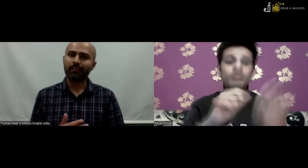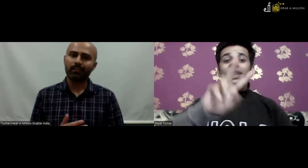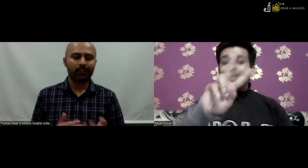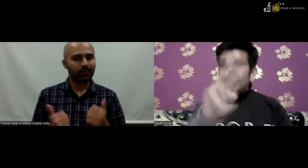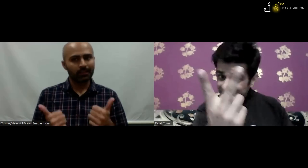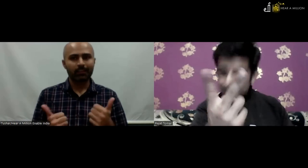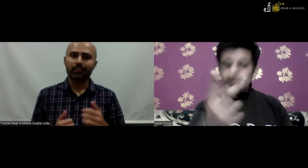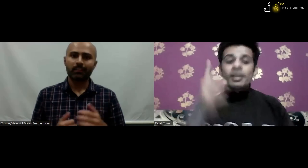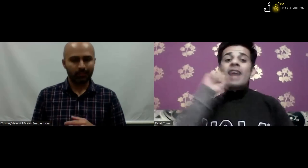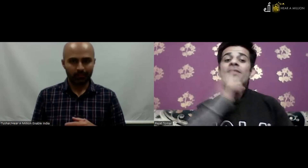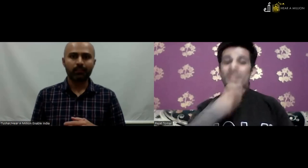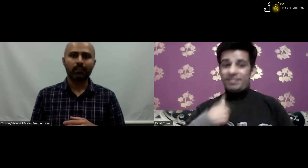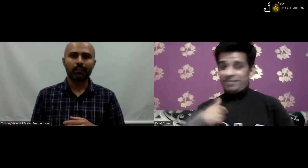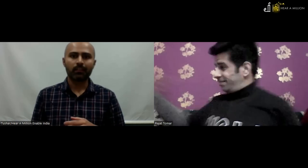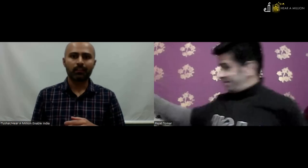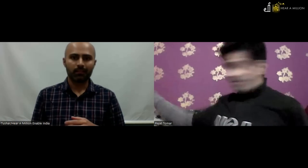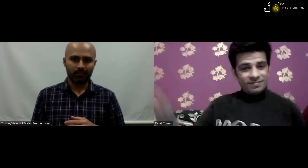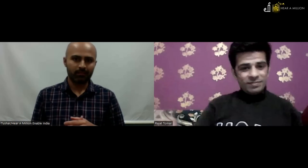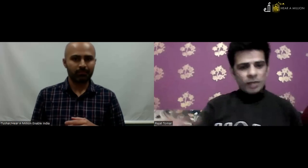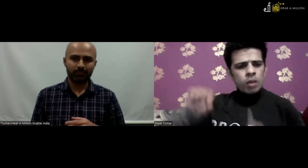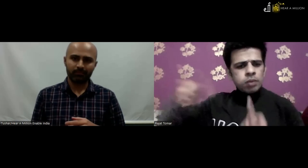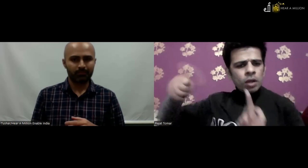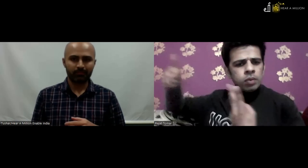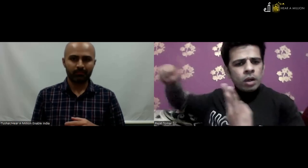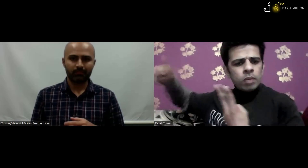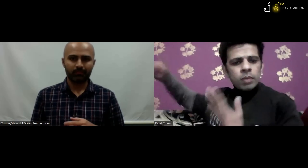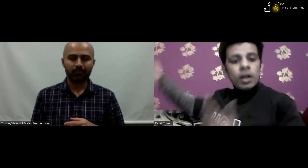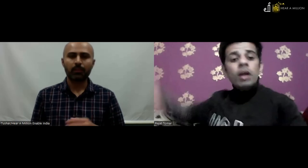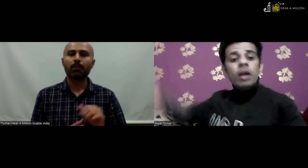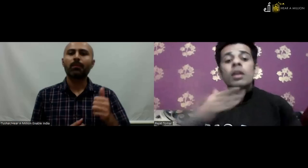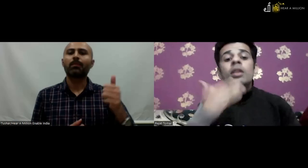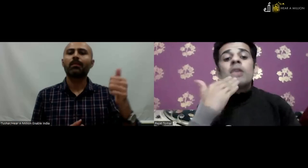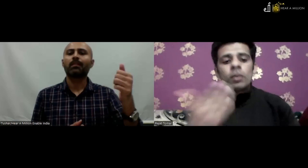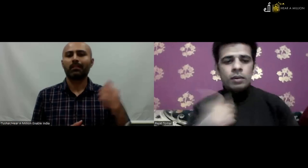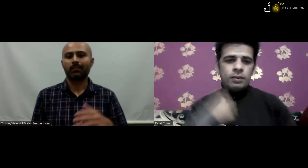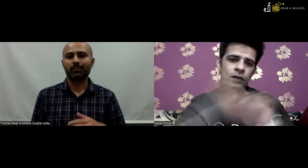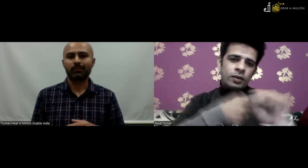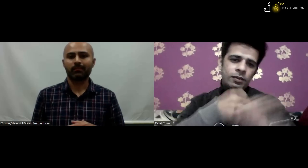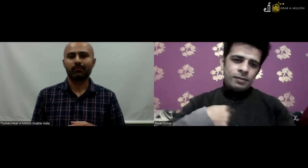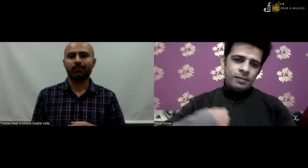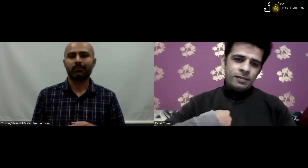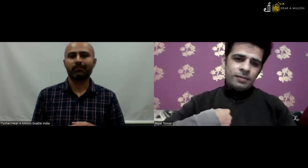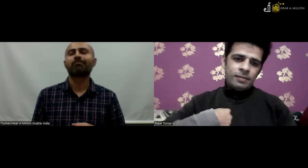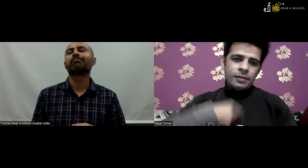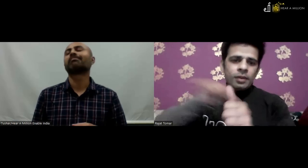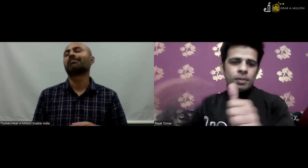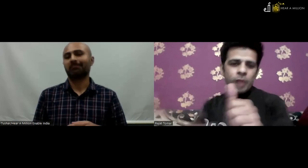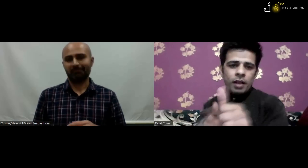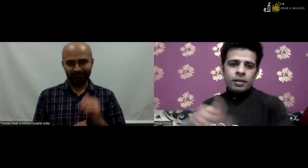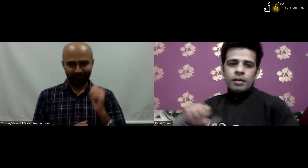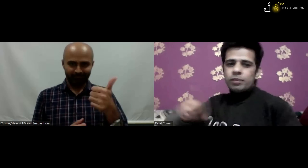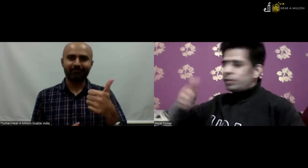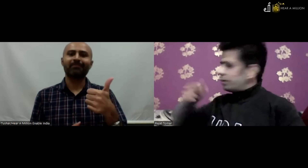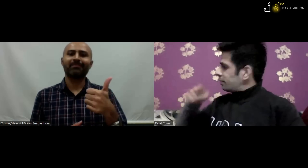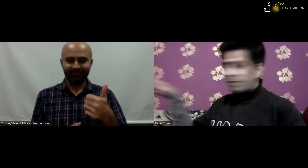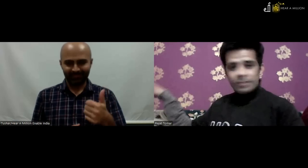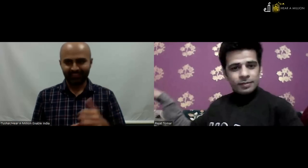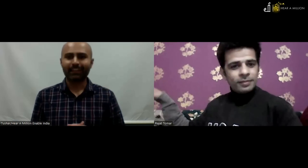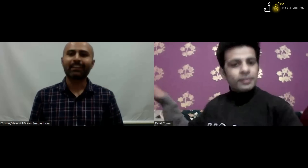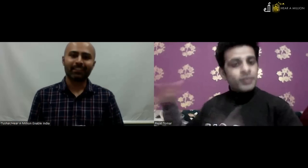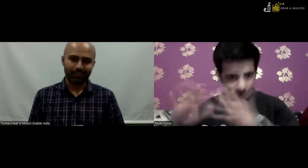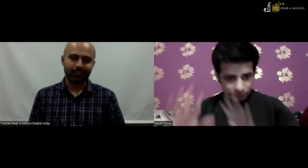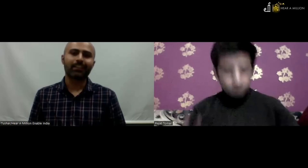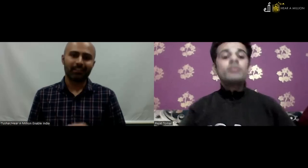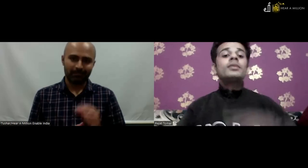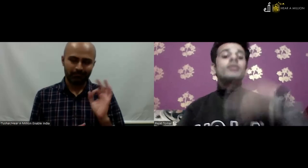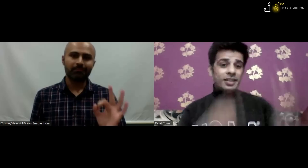it. Yeah. Second thing, deaf person, the other deaf people, they can also get it. So they